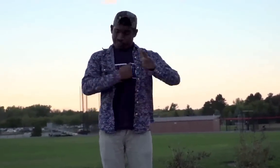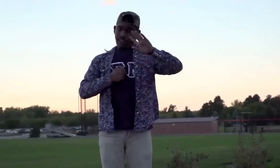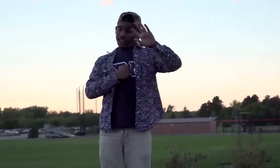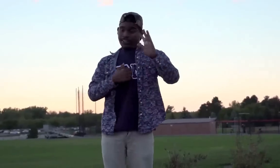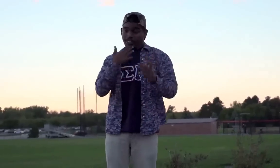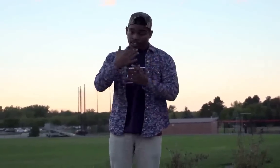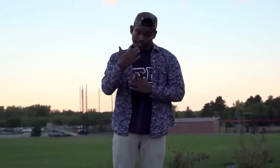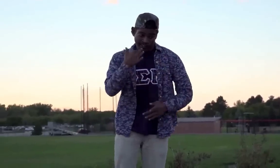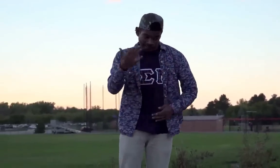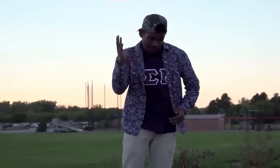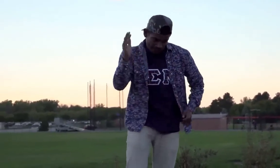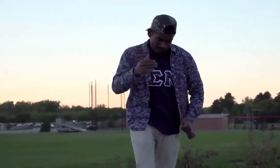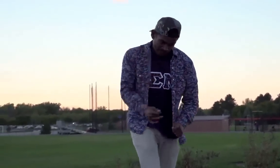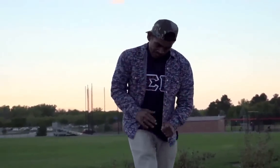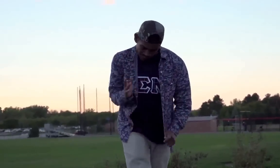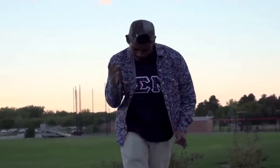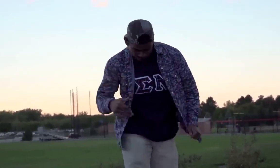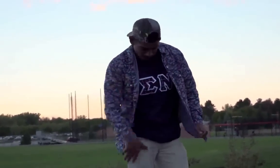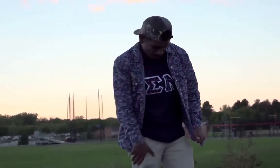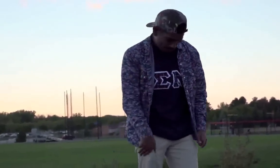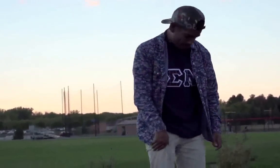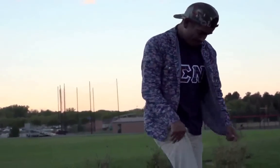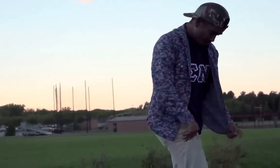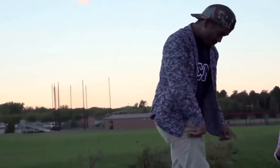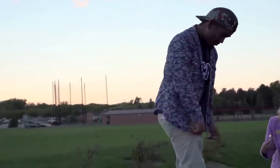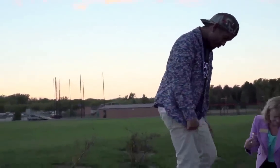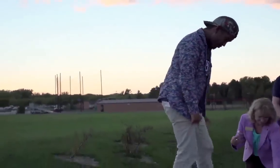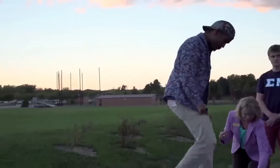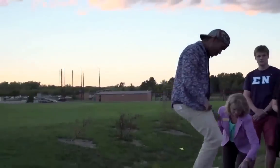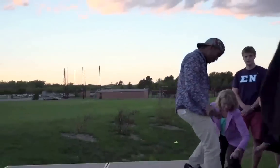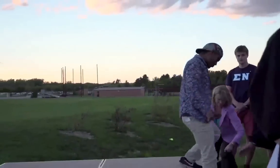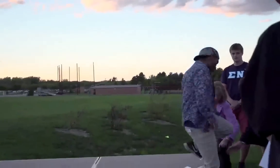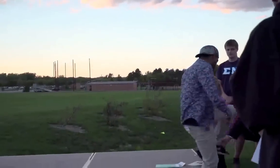I'm sorry. Thank you.